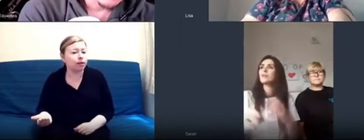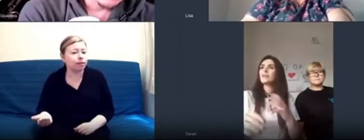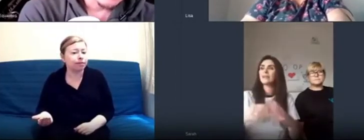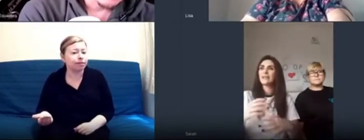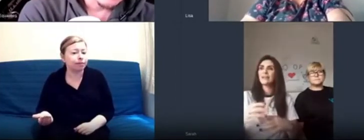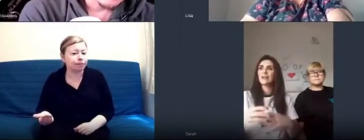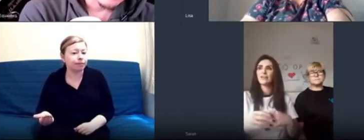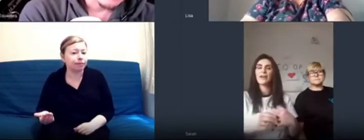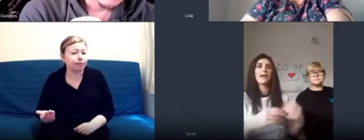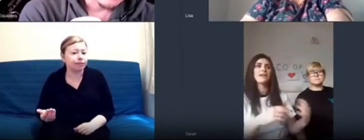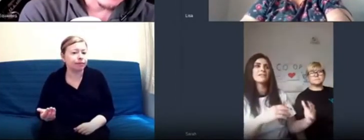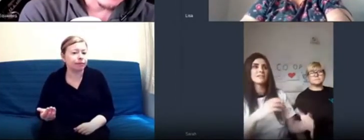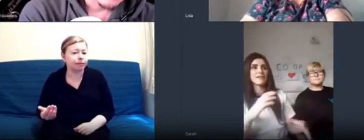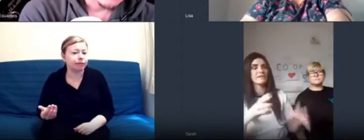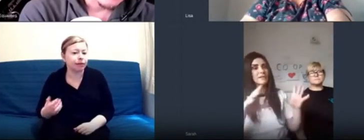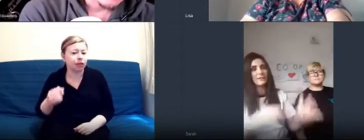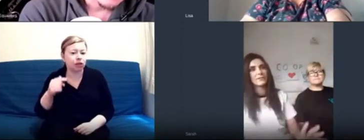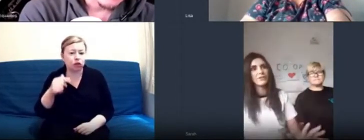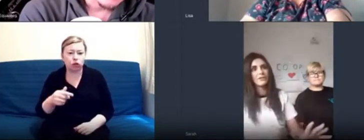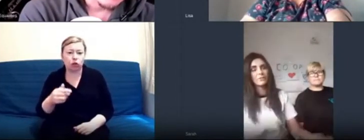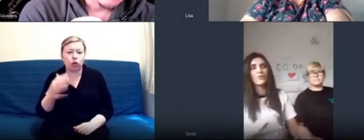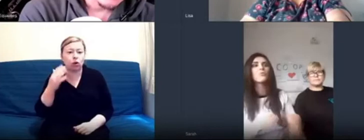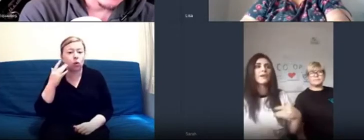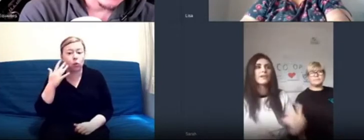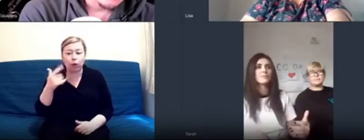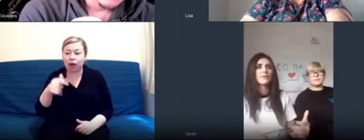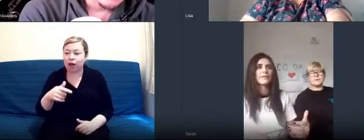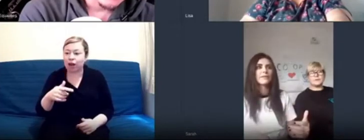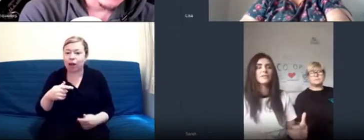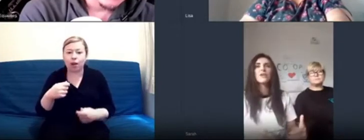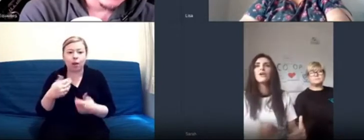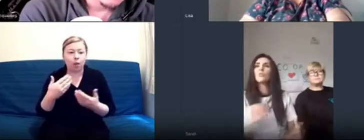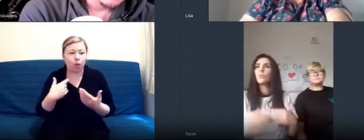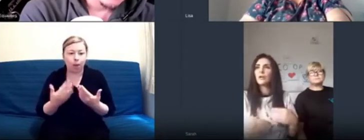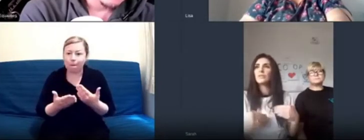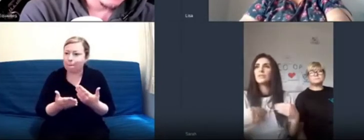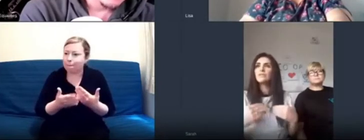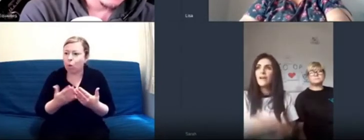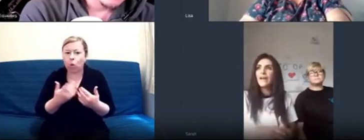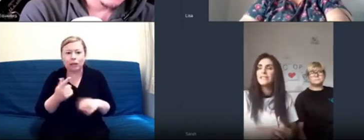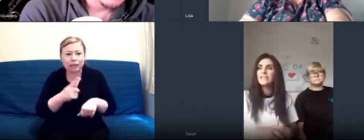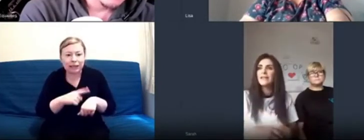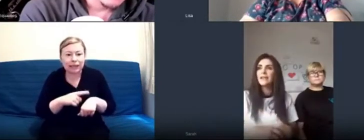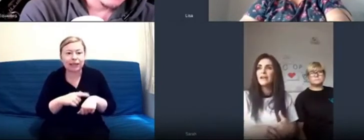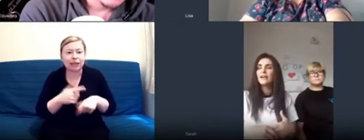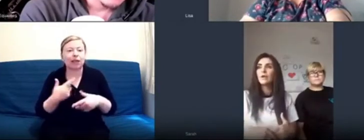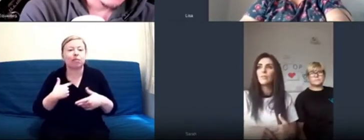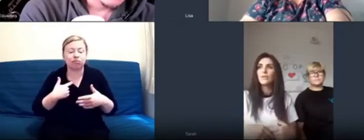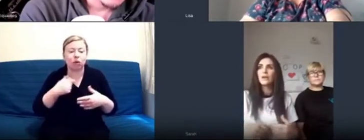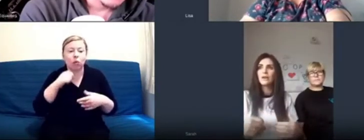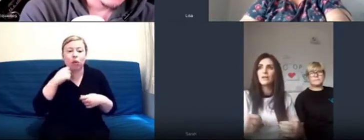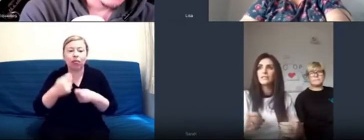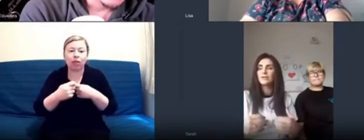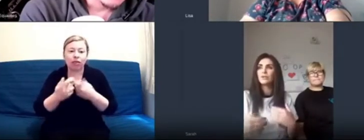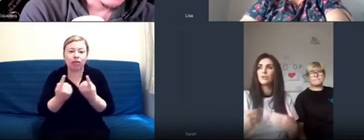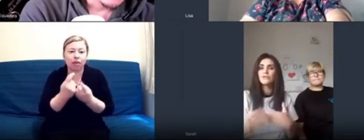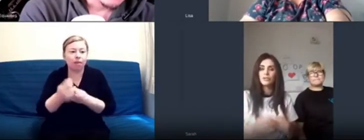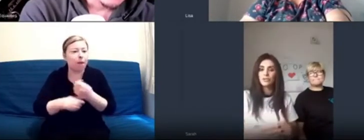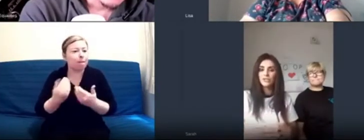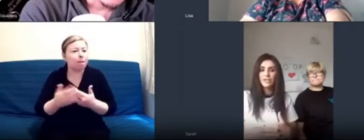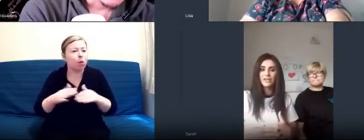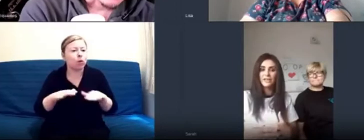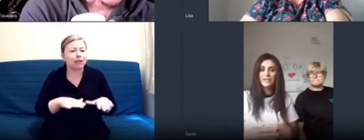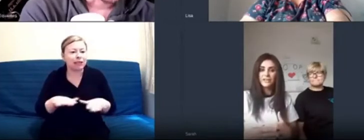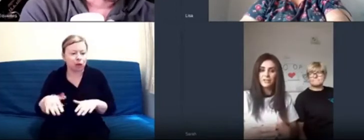so that'll be an area that, as things calm down here and we've got more headspace, we will be devising and come up with some